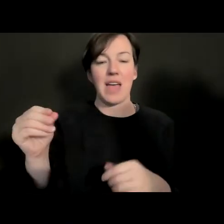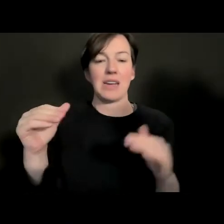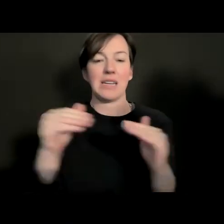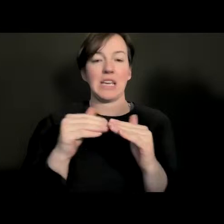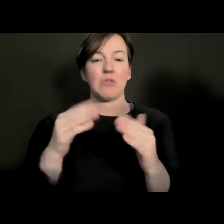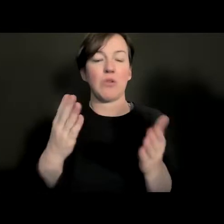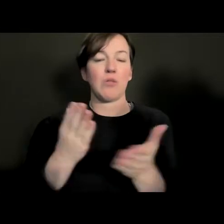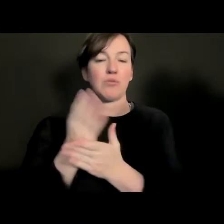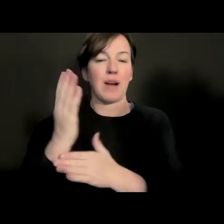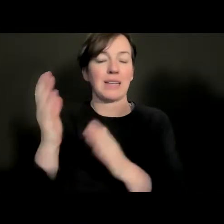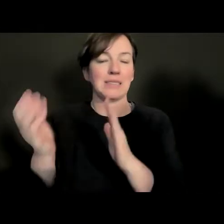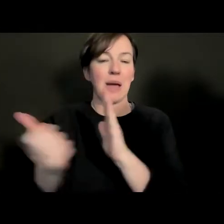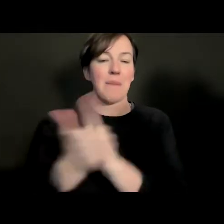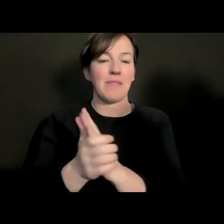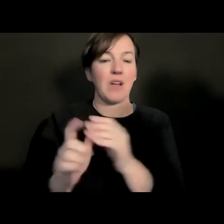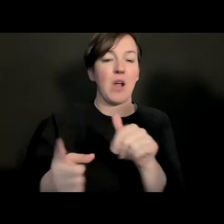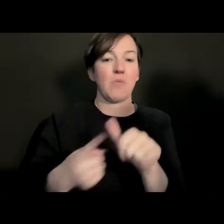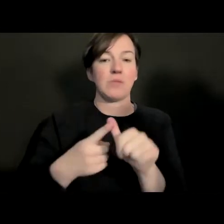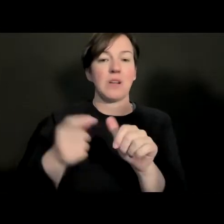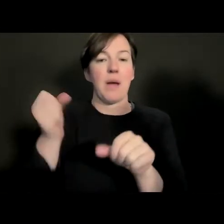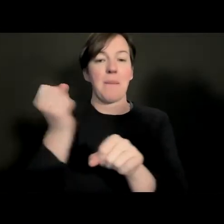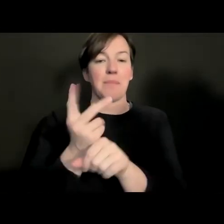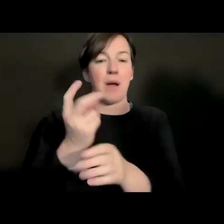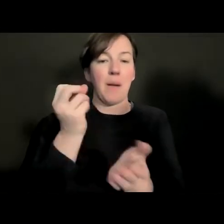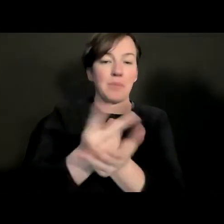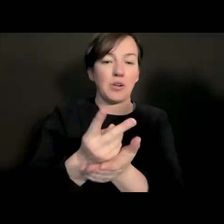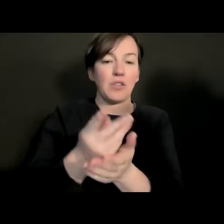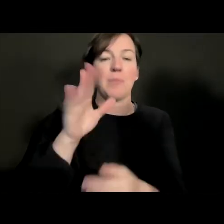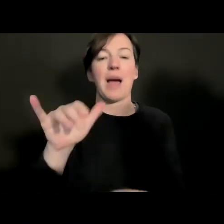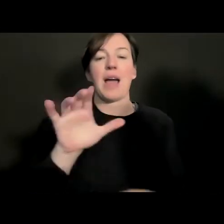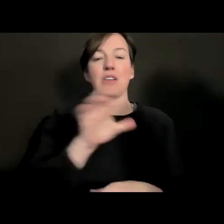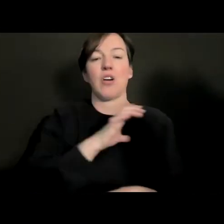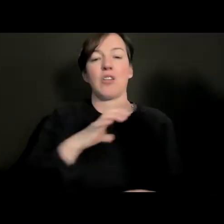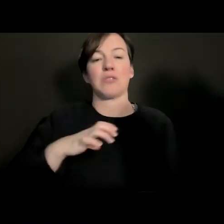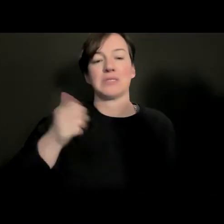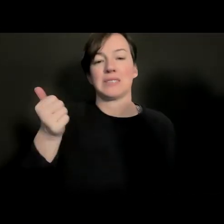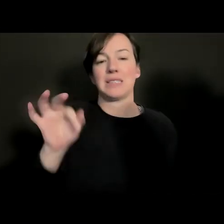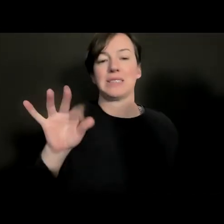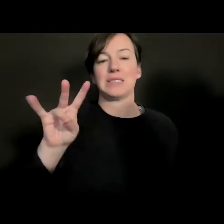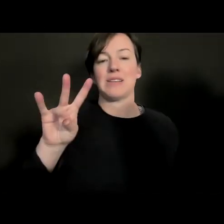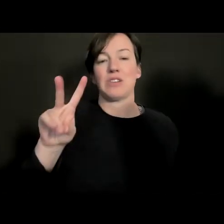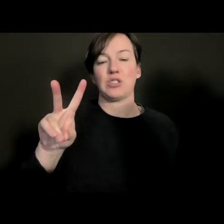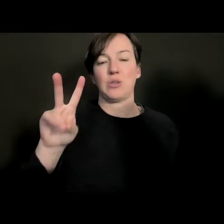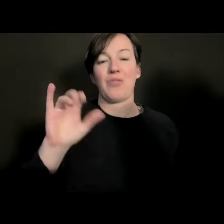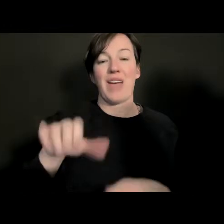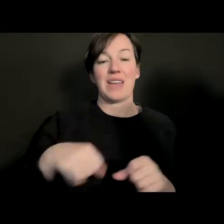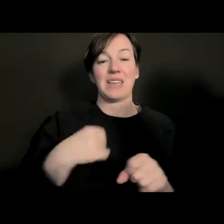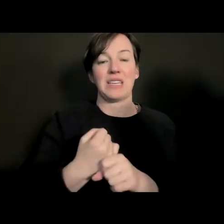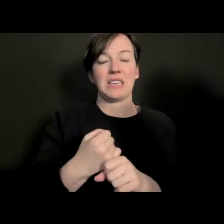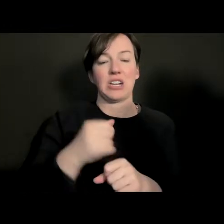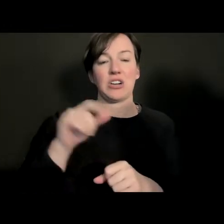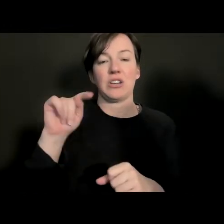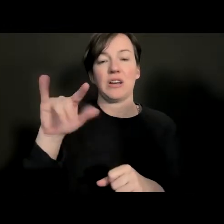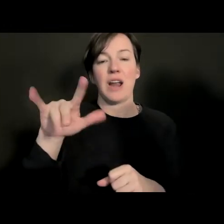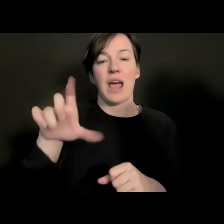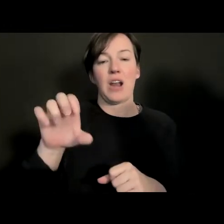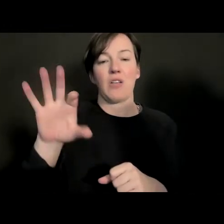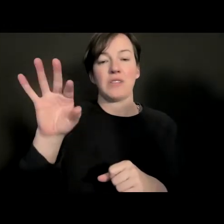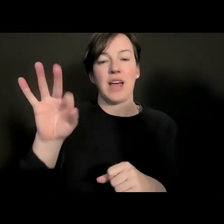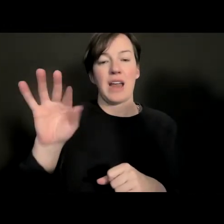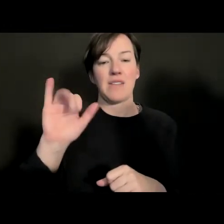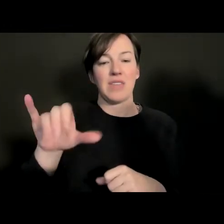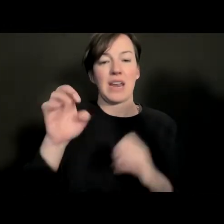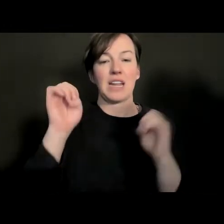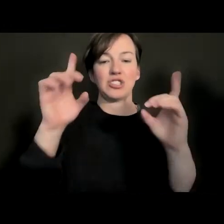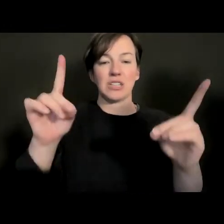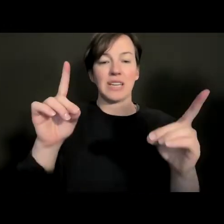Amendment originally approved by Congress in 1972. That same year, Title IX of the Education Amendments was